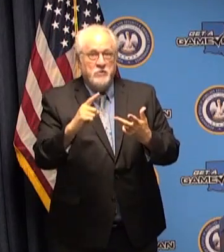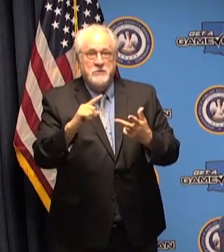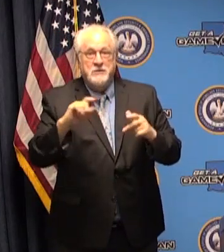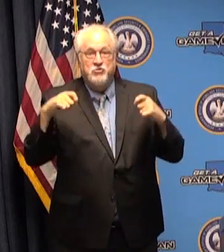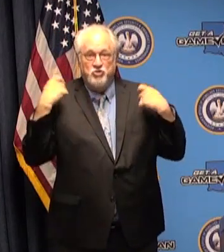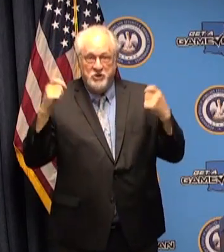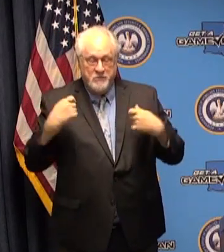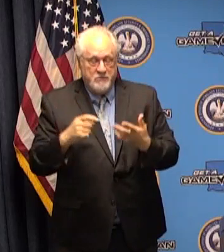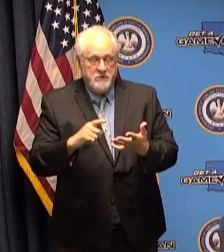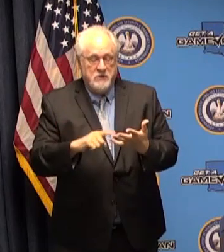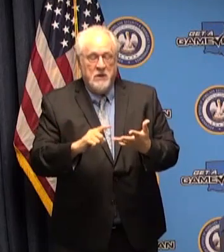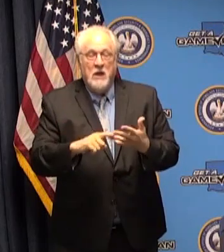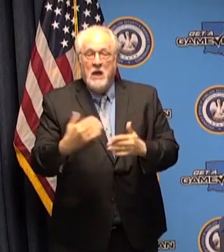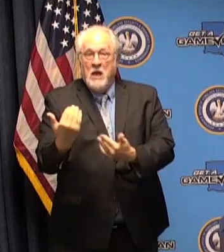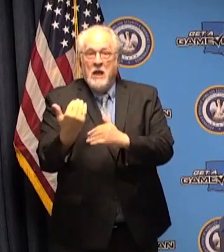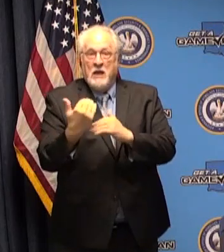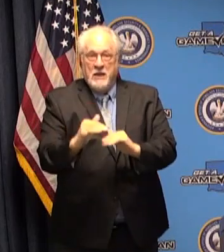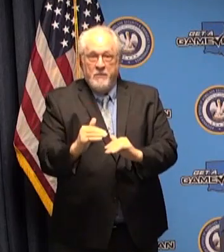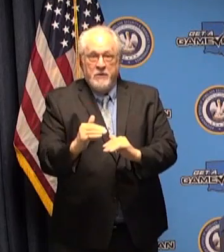gyms, limiting